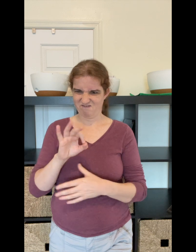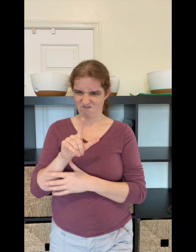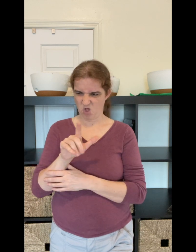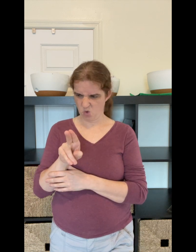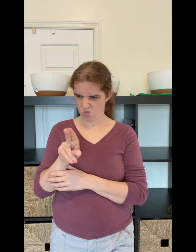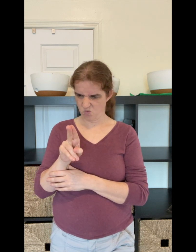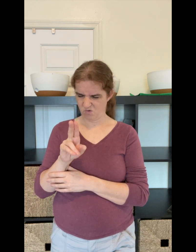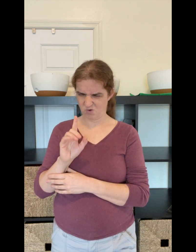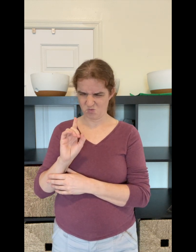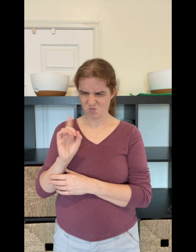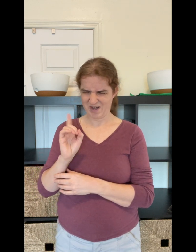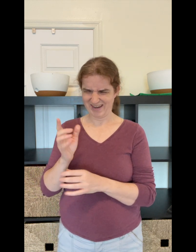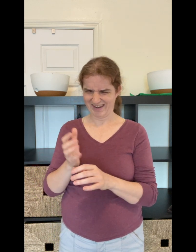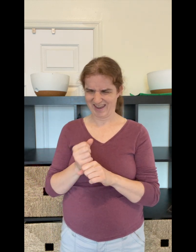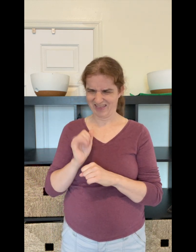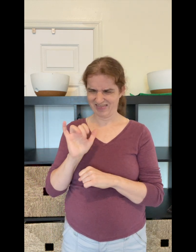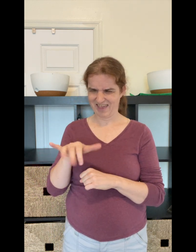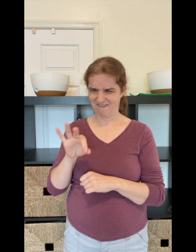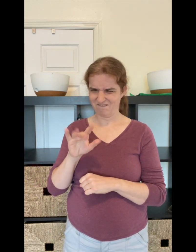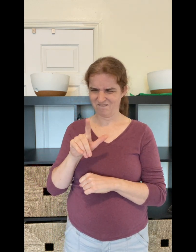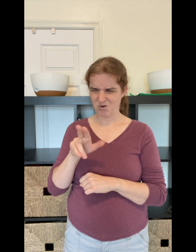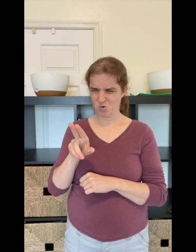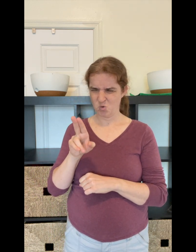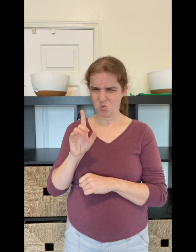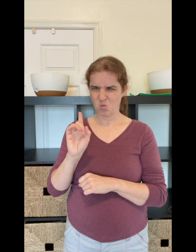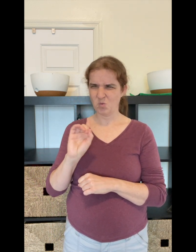I have the flu. Where did I get that flu?